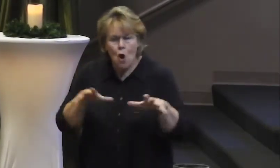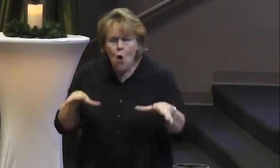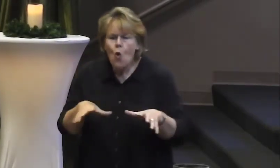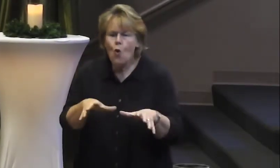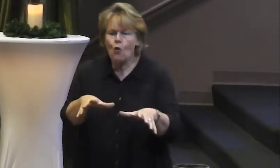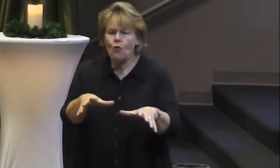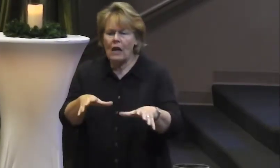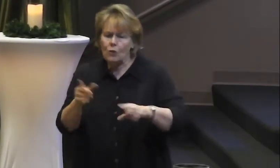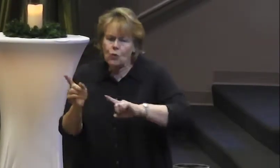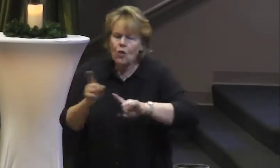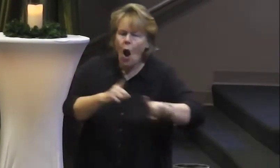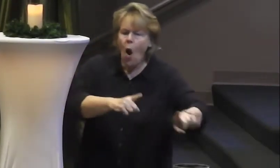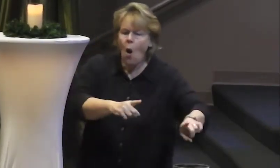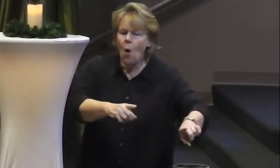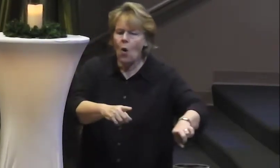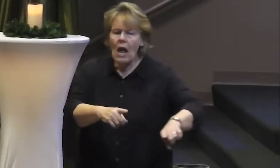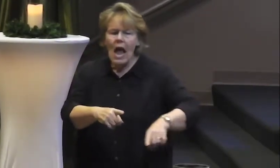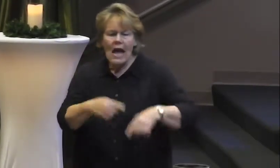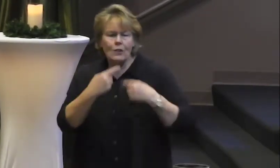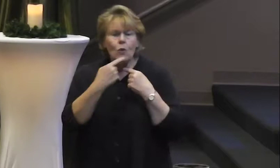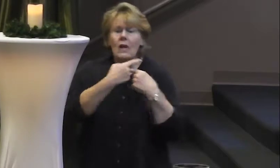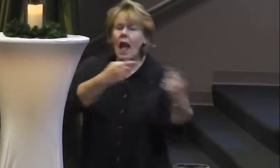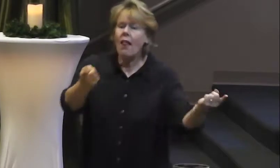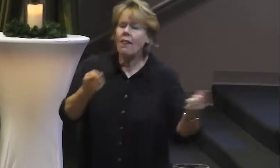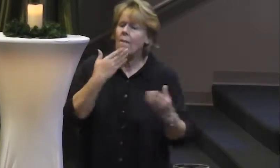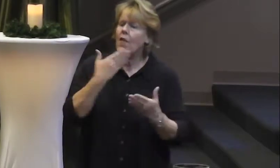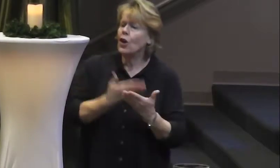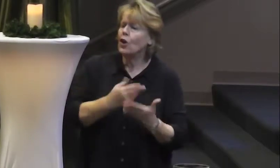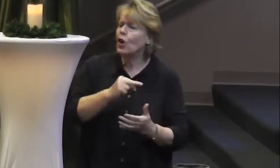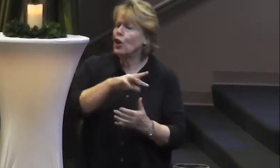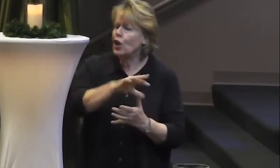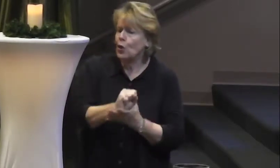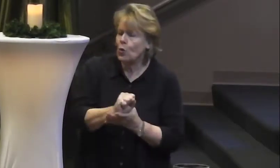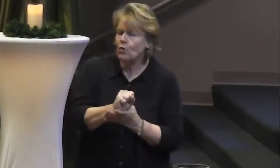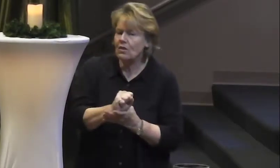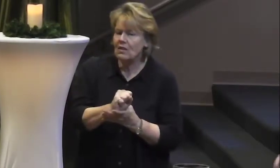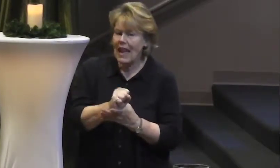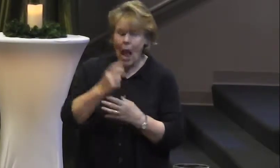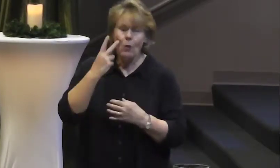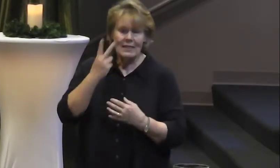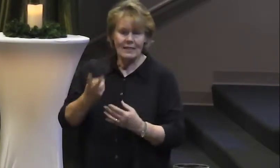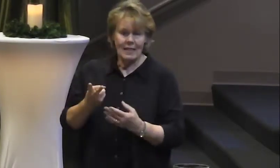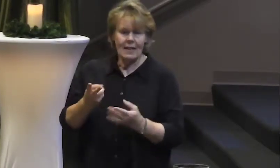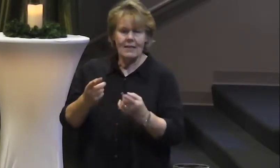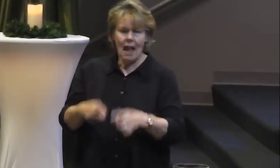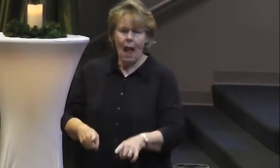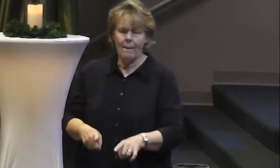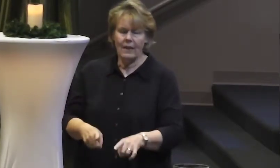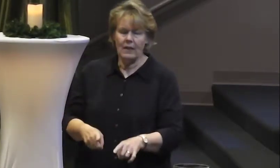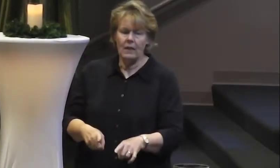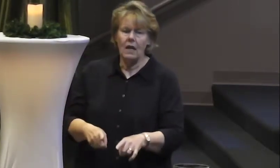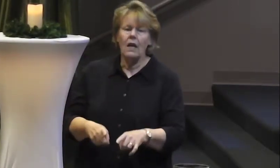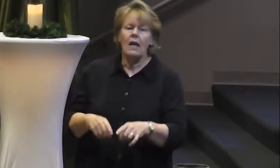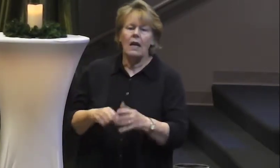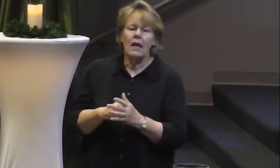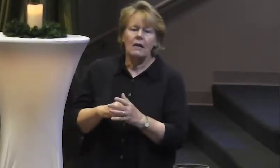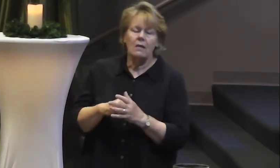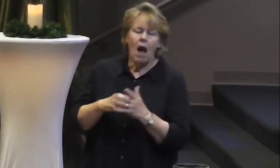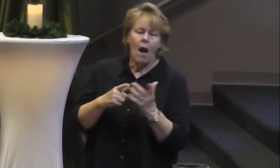news. We really saw this whole thing, and you see it in all Paul's letters, but we saw it in Romans chapter 12, a pivotal chapter, where Paul's talking about all that God has done